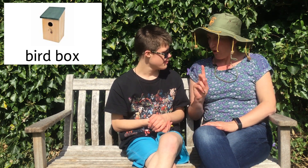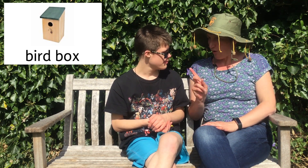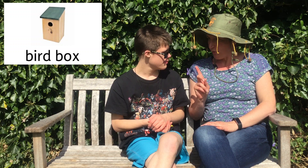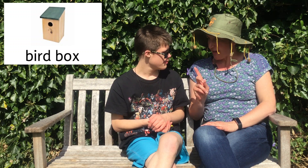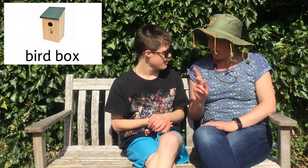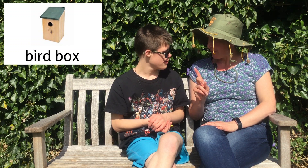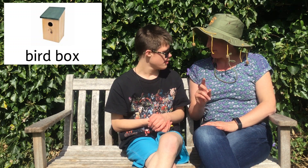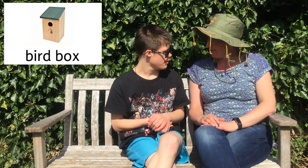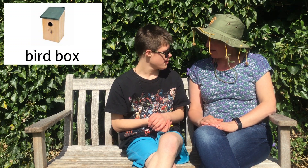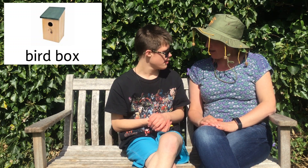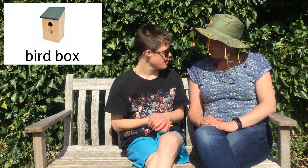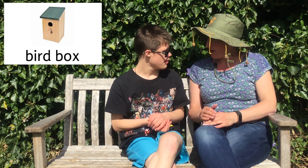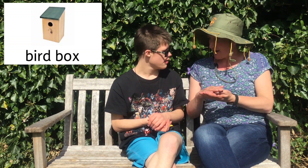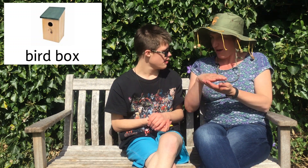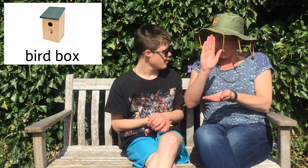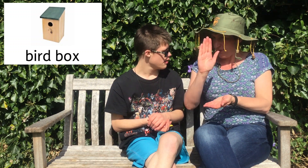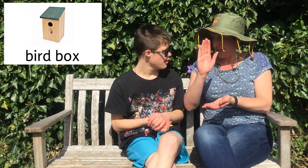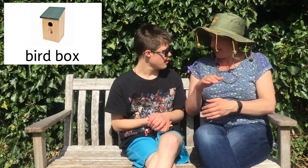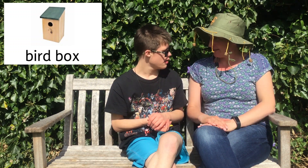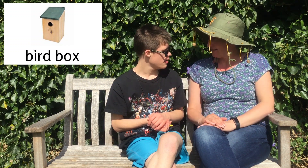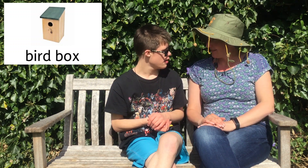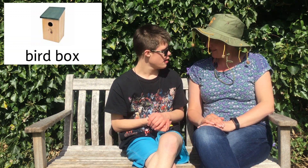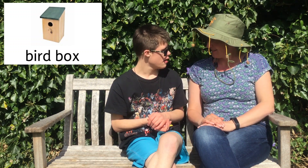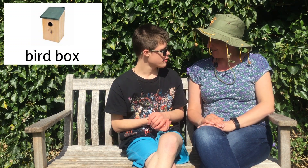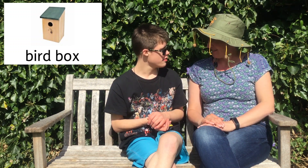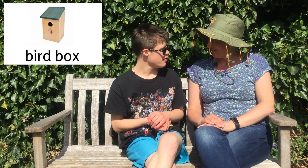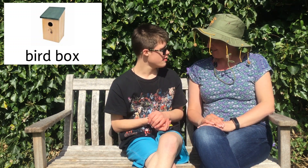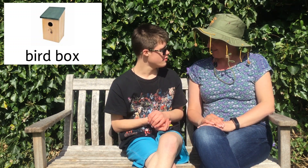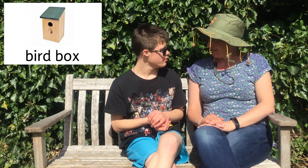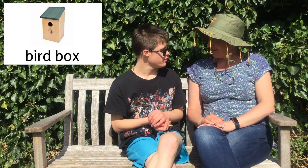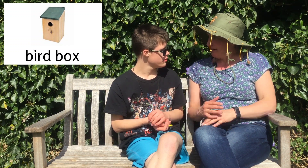What would happen if we opened it? Okay, yeah.